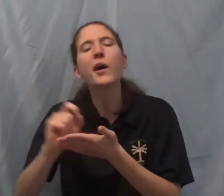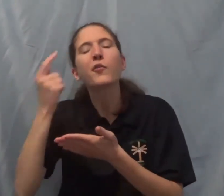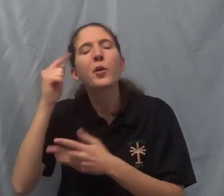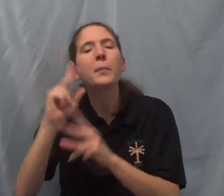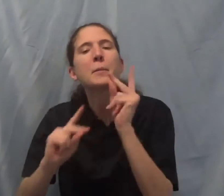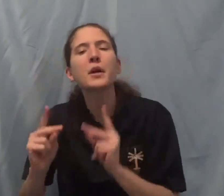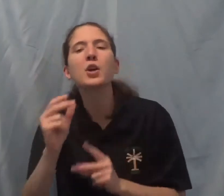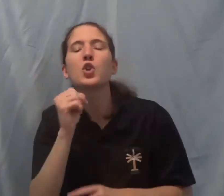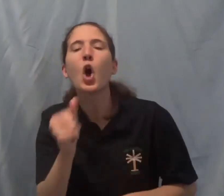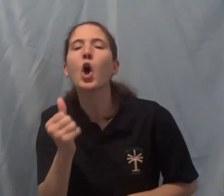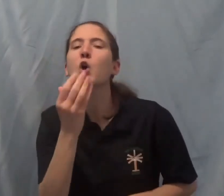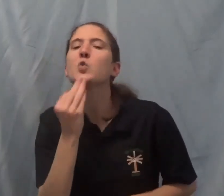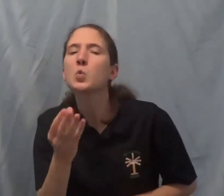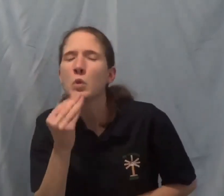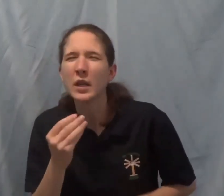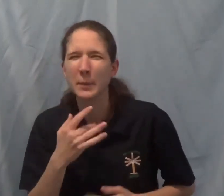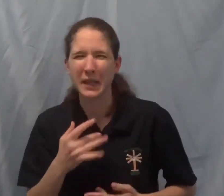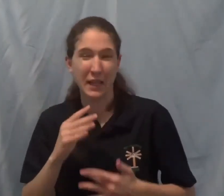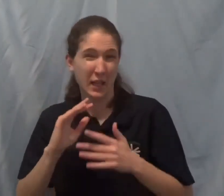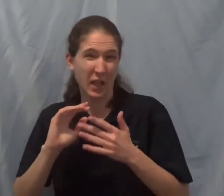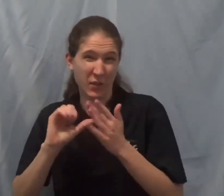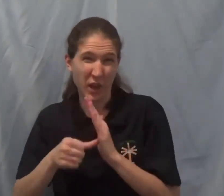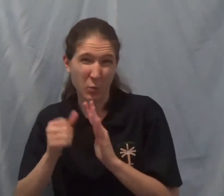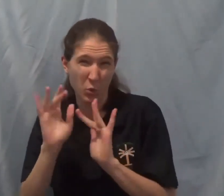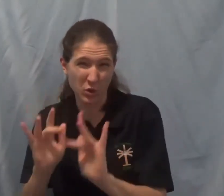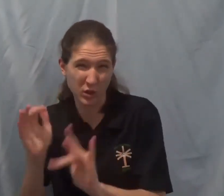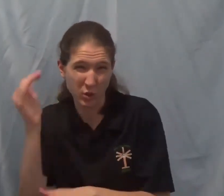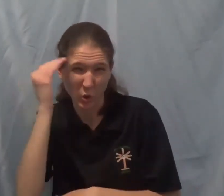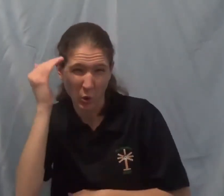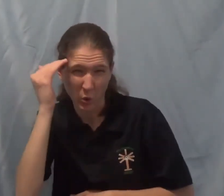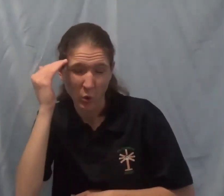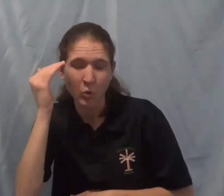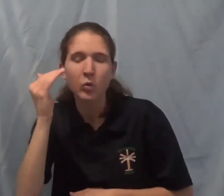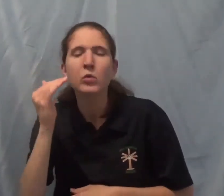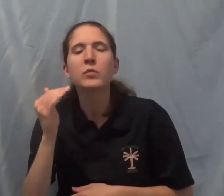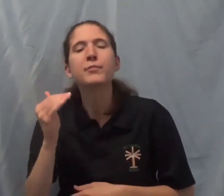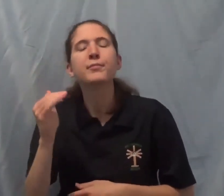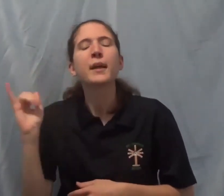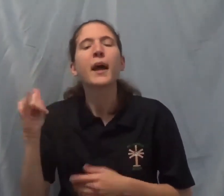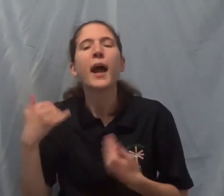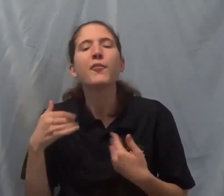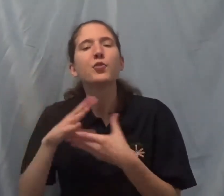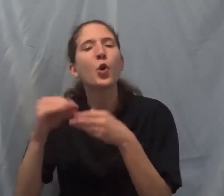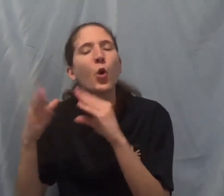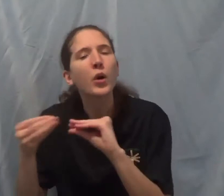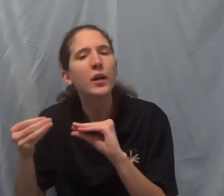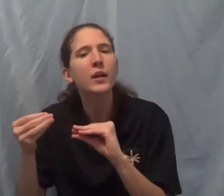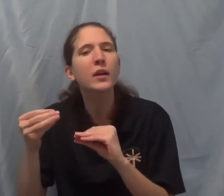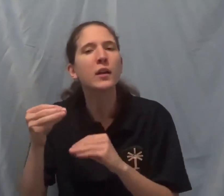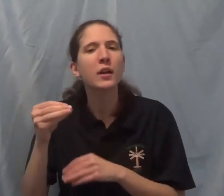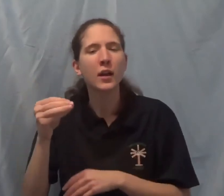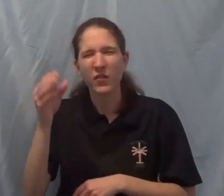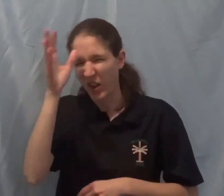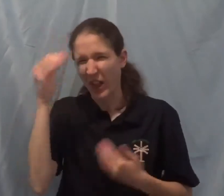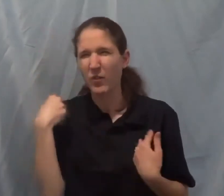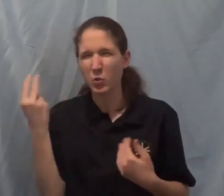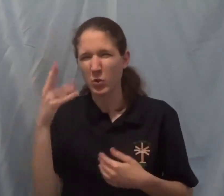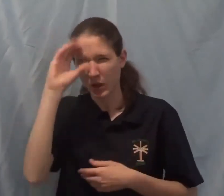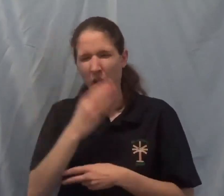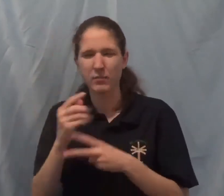He's the one who narrates the parable of the prodigal son. And he says, "Be compassionate,